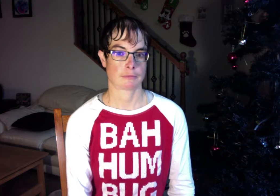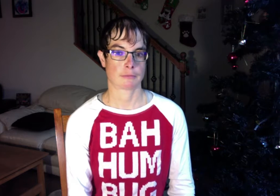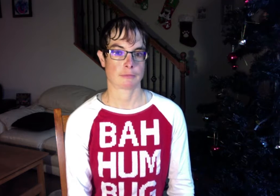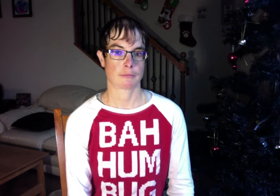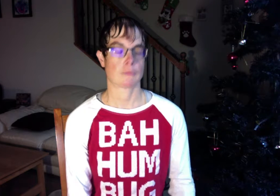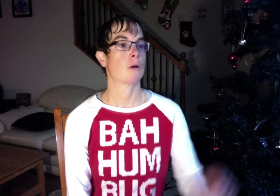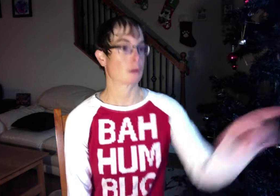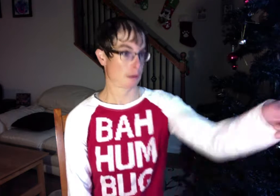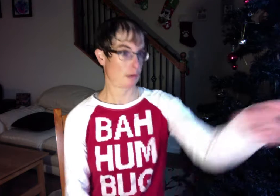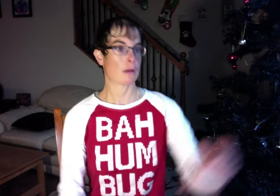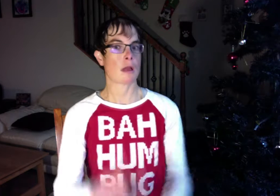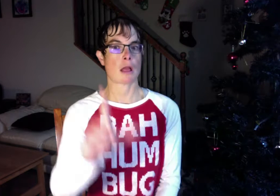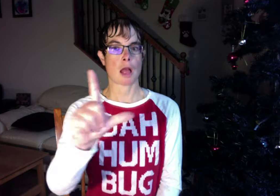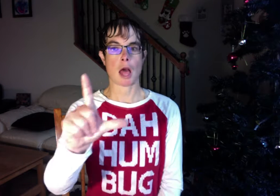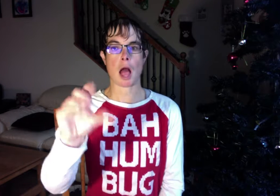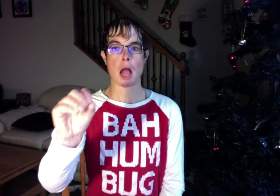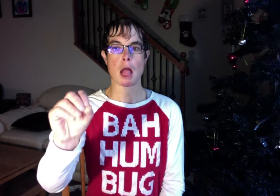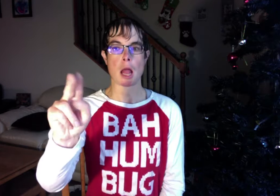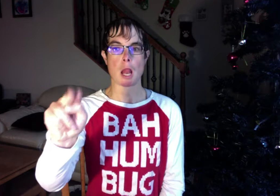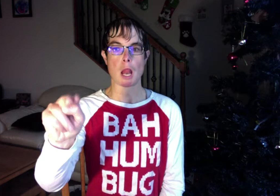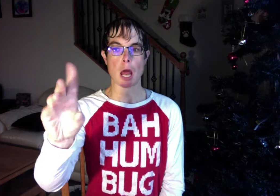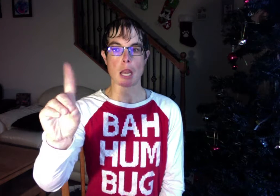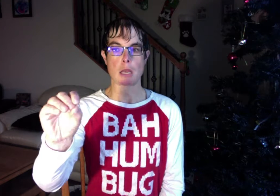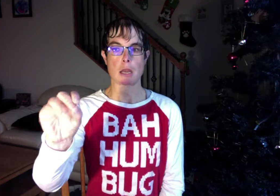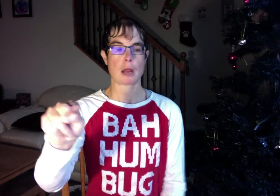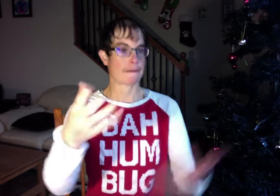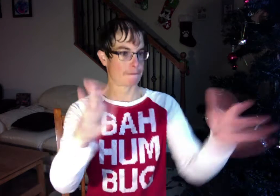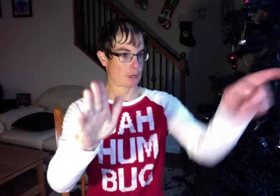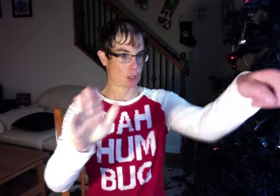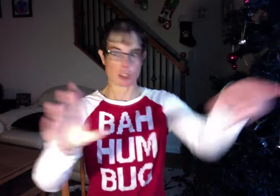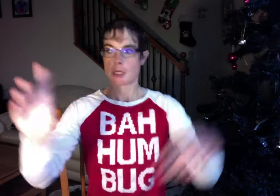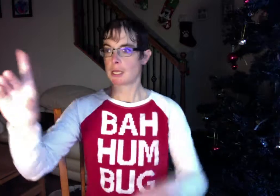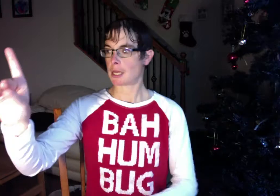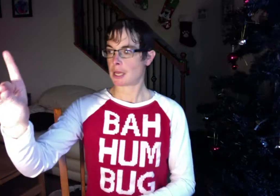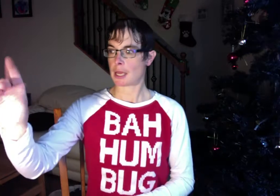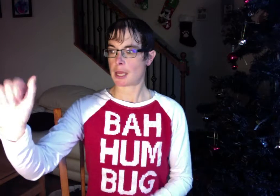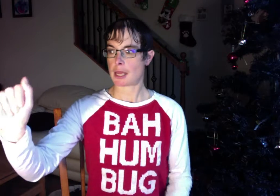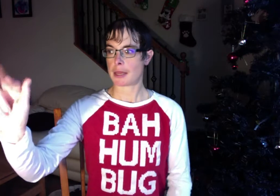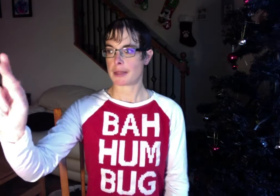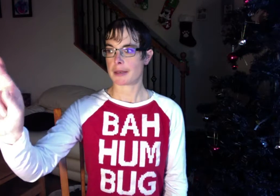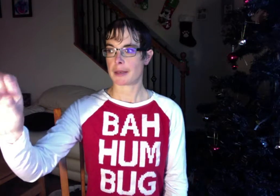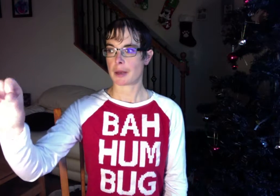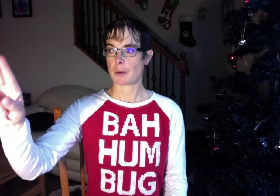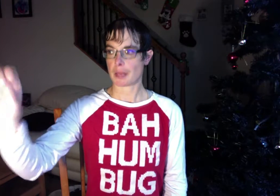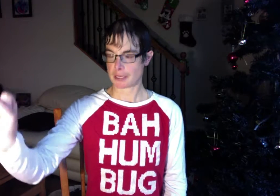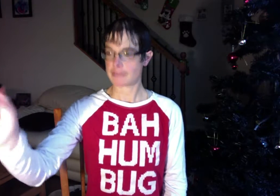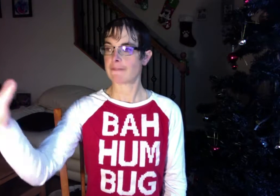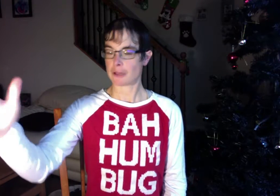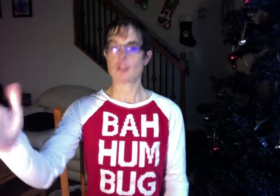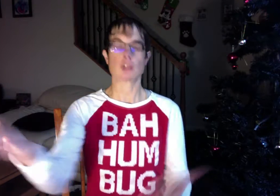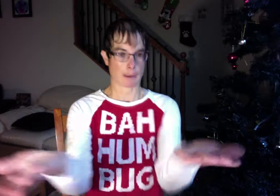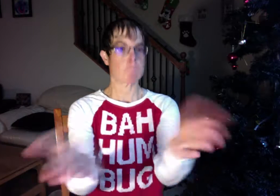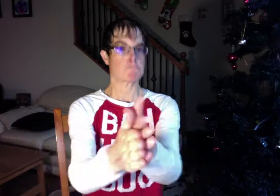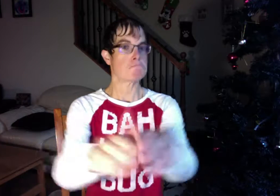London's finished. So it's Darius. You can go ahead and just close your book. I don't mind. It's not going to take us a long time to find the page.